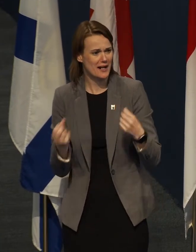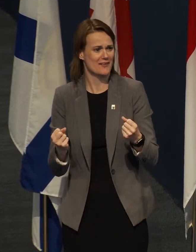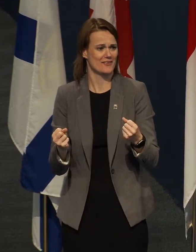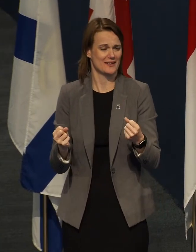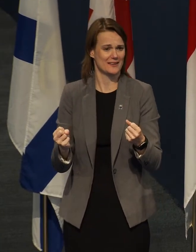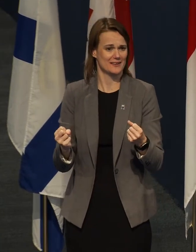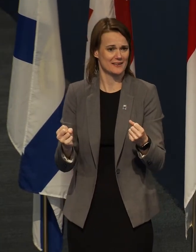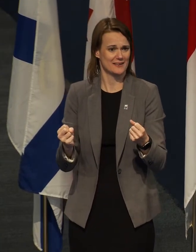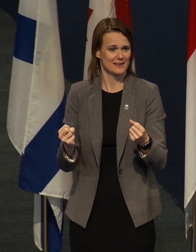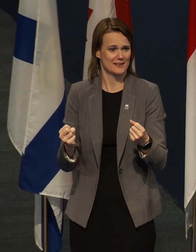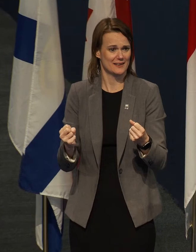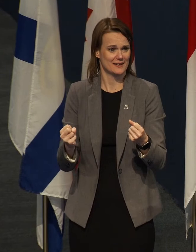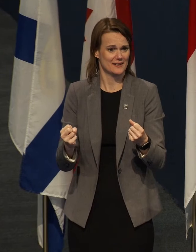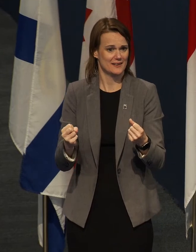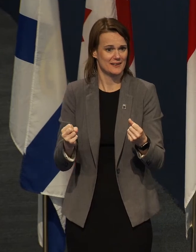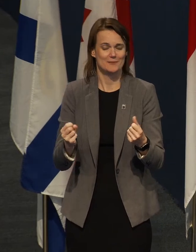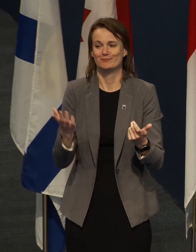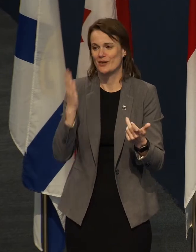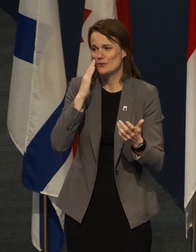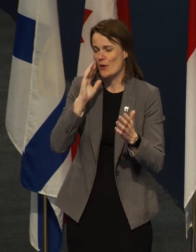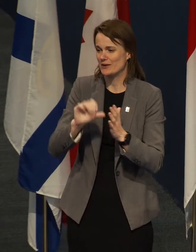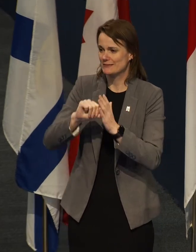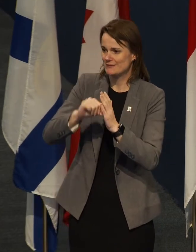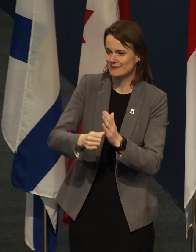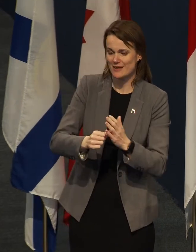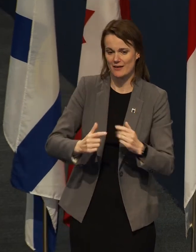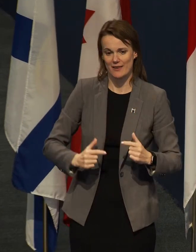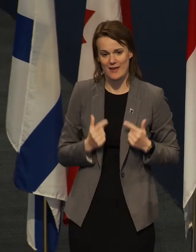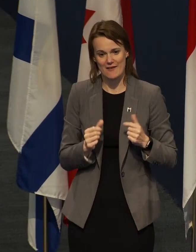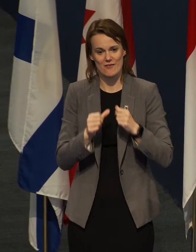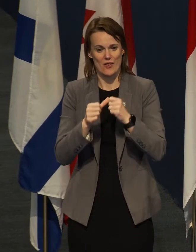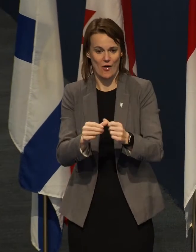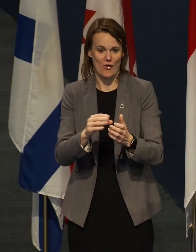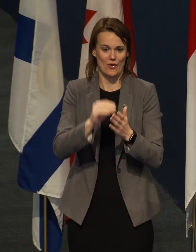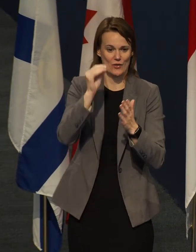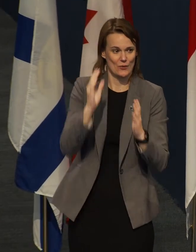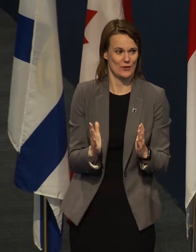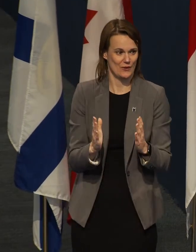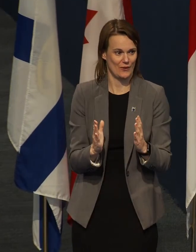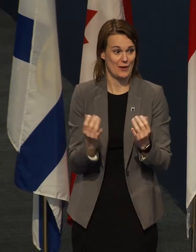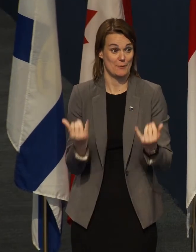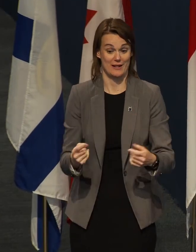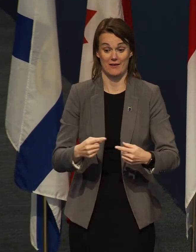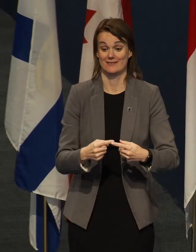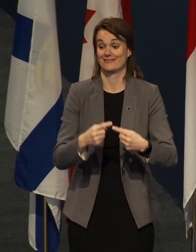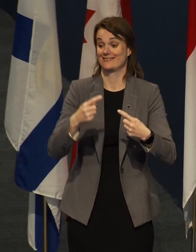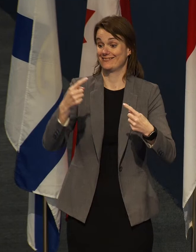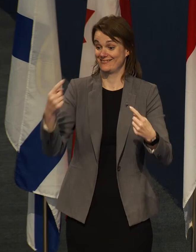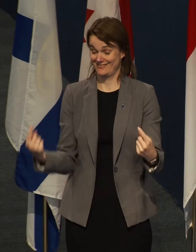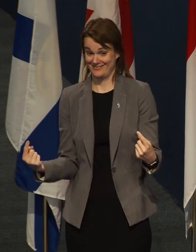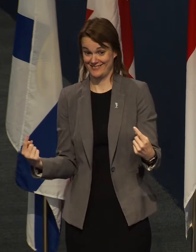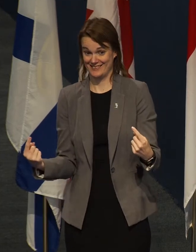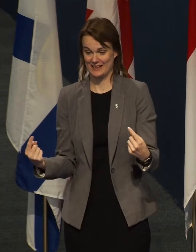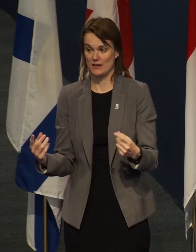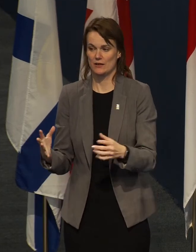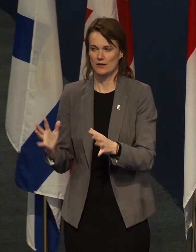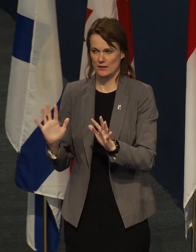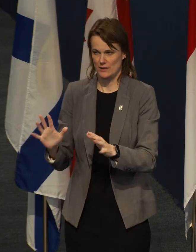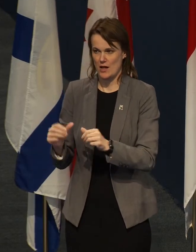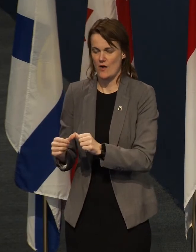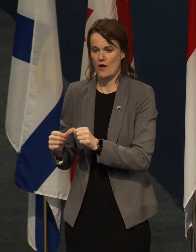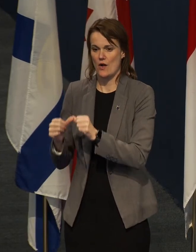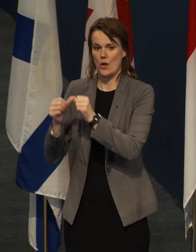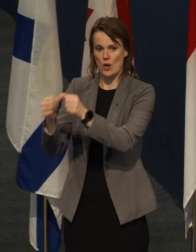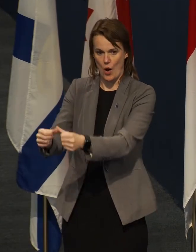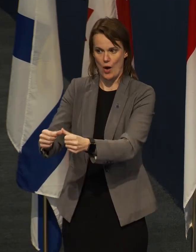life. We've all been encouraged to be lifelong learners, but for me that has to be flipped from being a lifelong learner to also